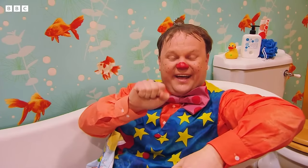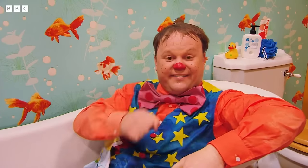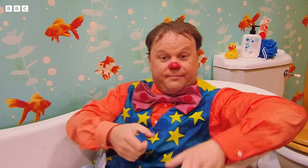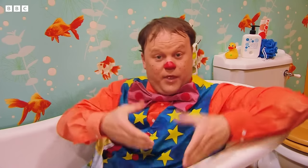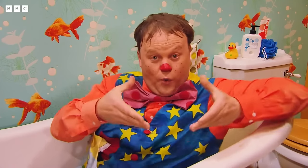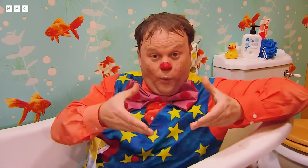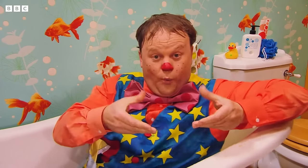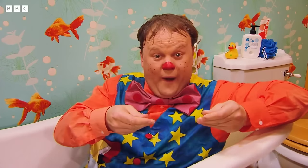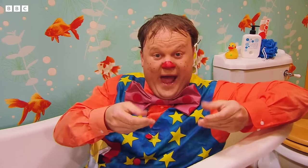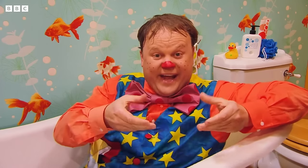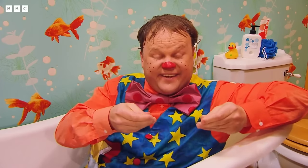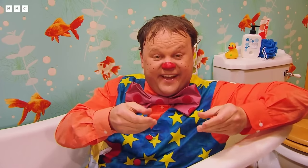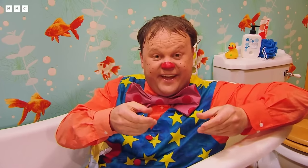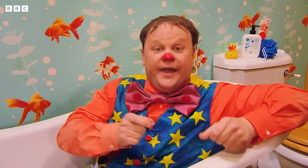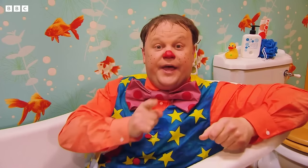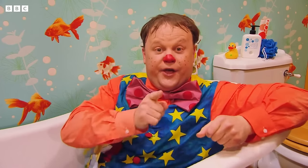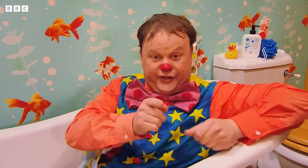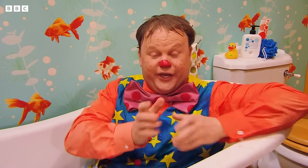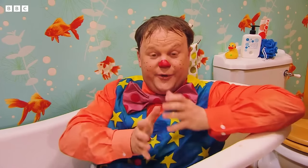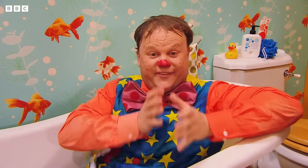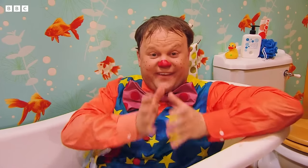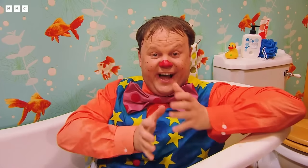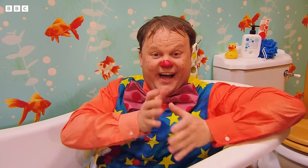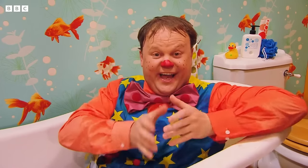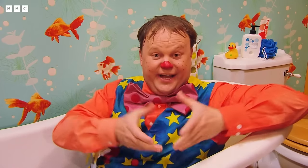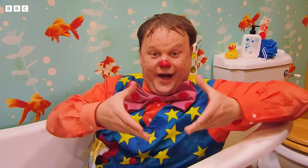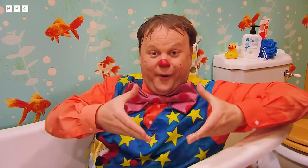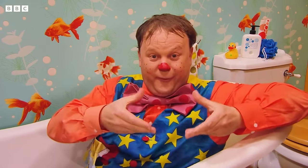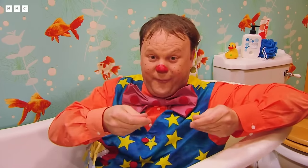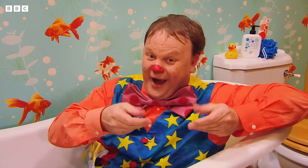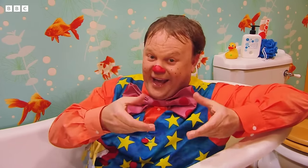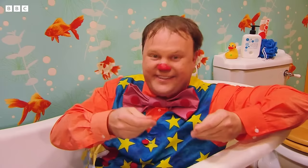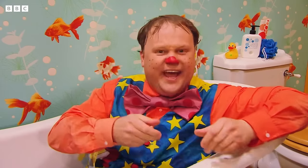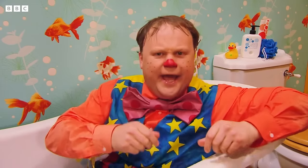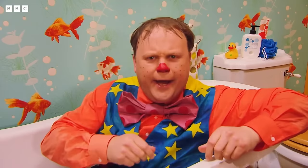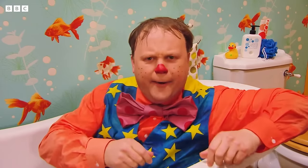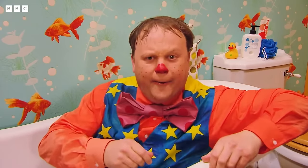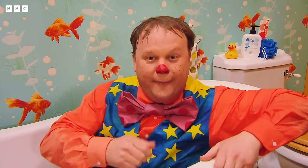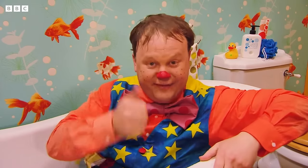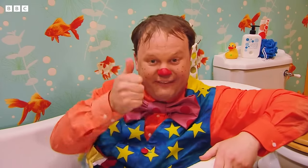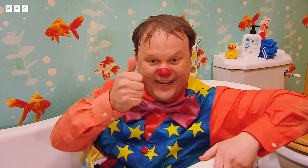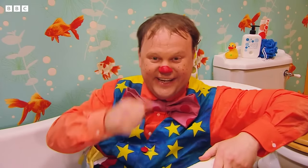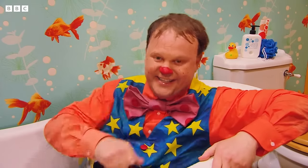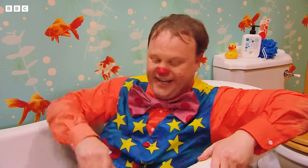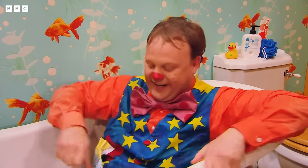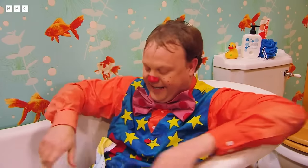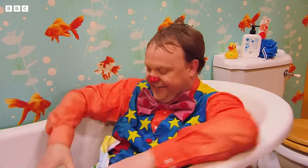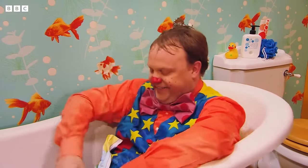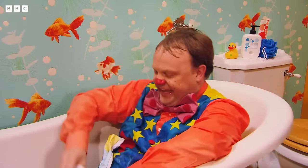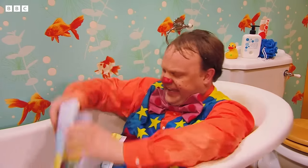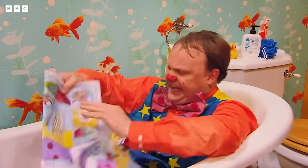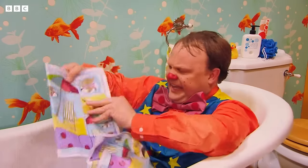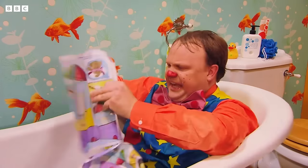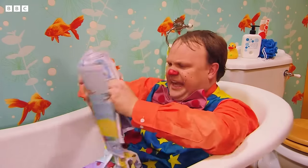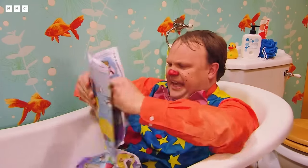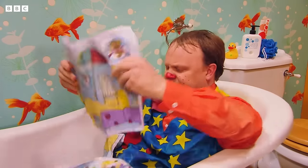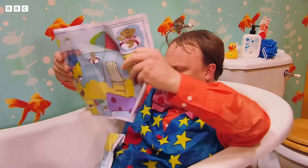Yes, wet. You sign wet. Oh, very good. Thank you, Mr.